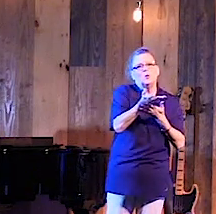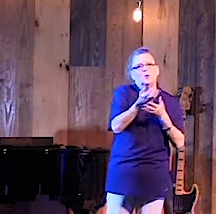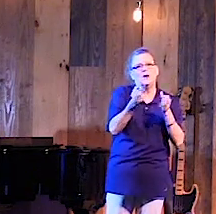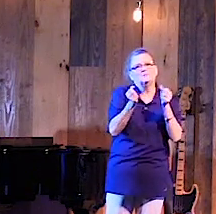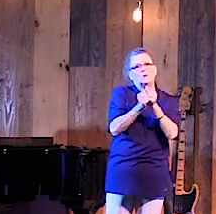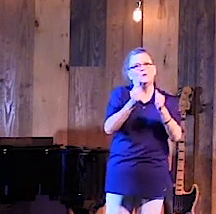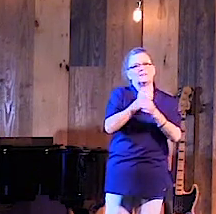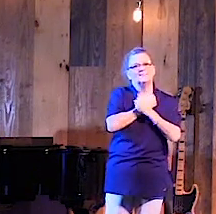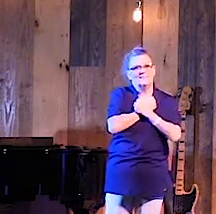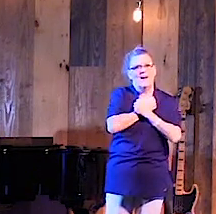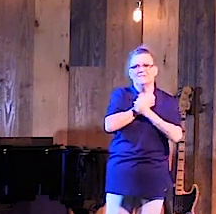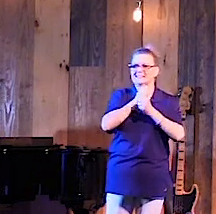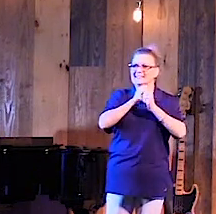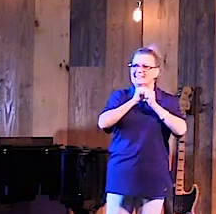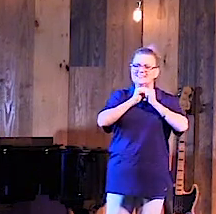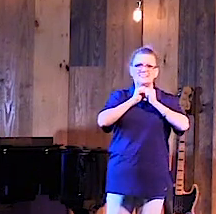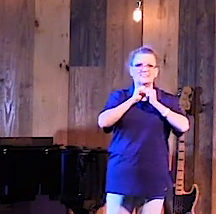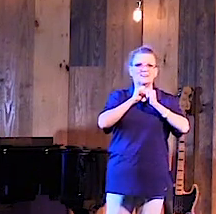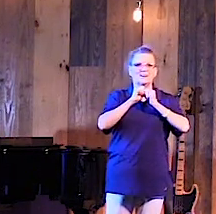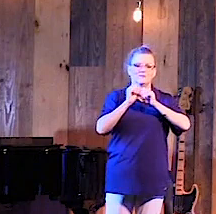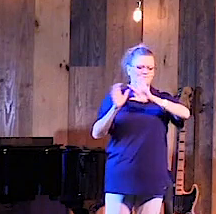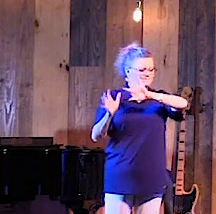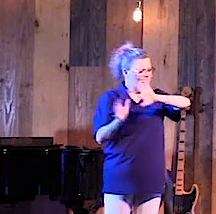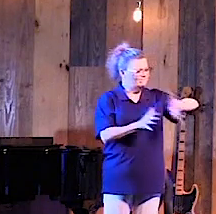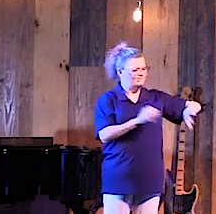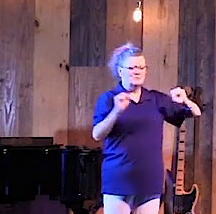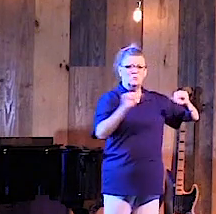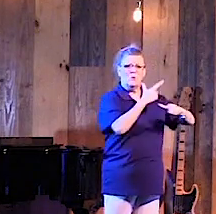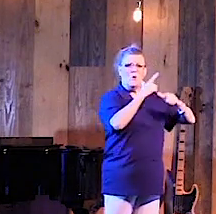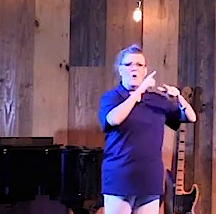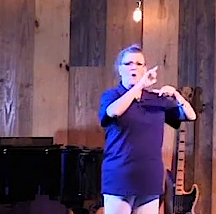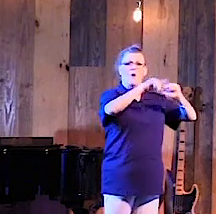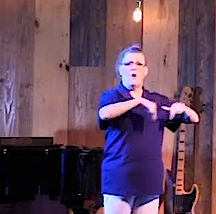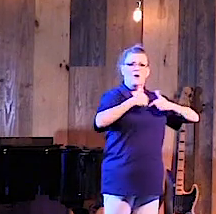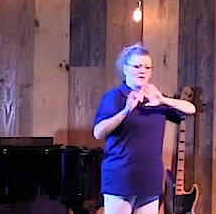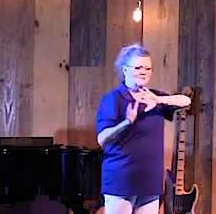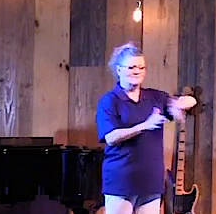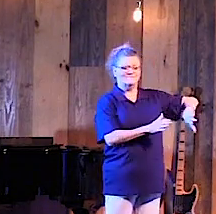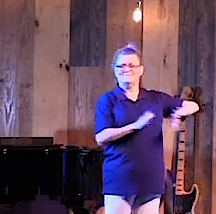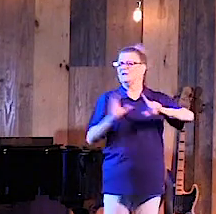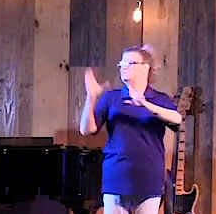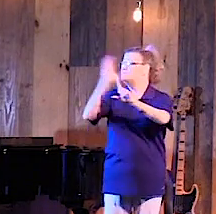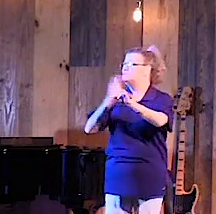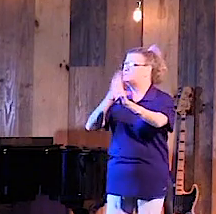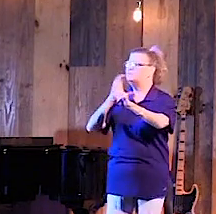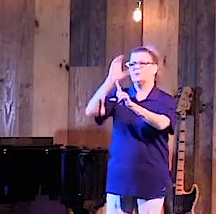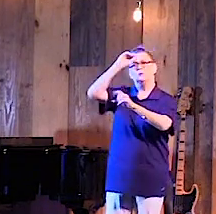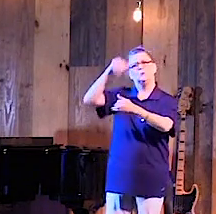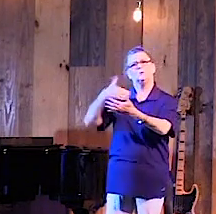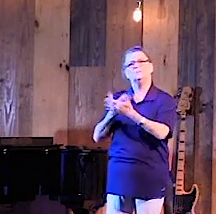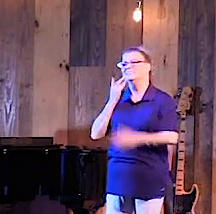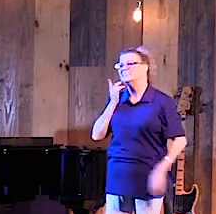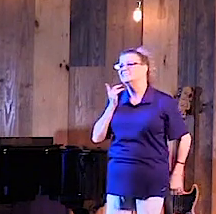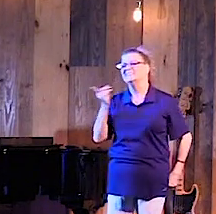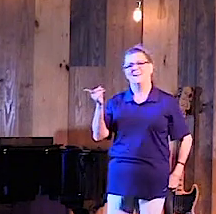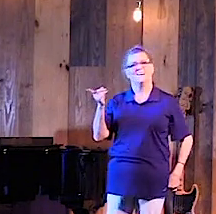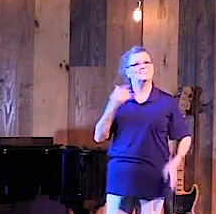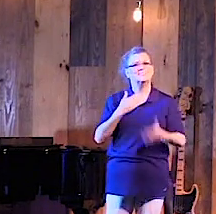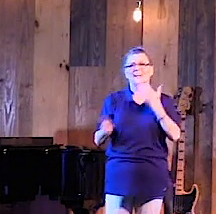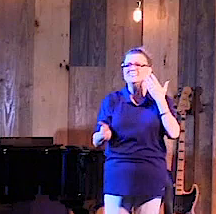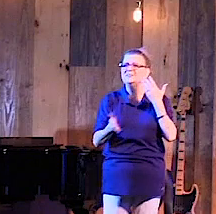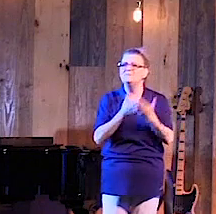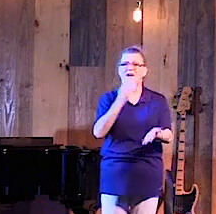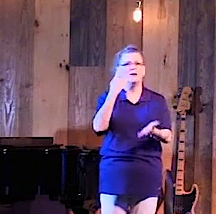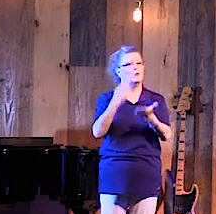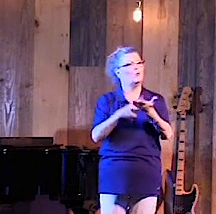with his love. He pushed everything else aside and loved his son and pursued him no matter the cost. It's like the father